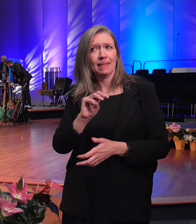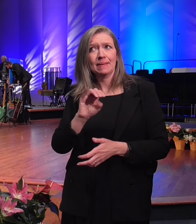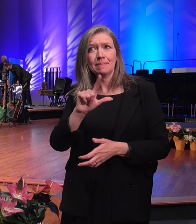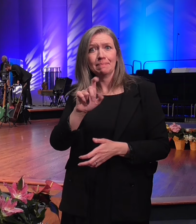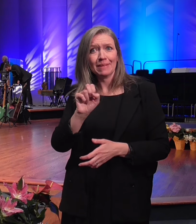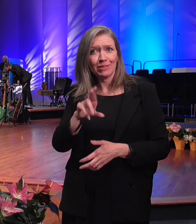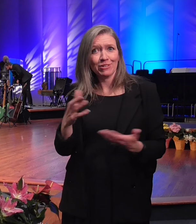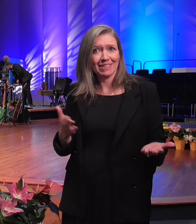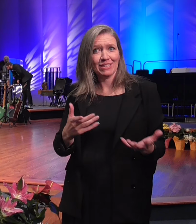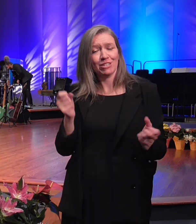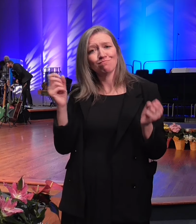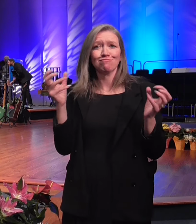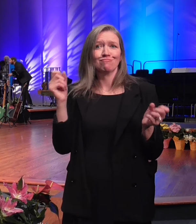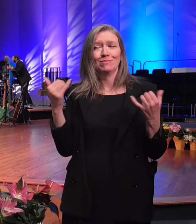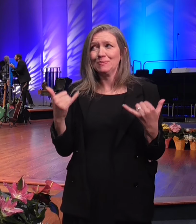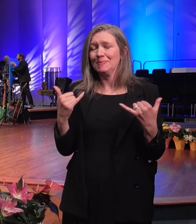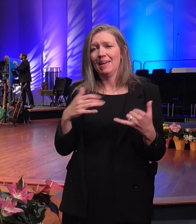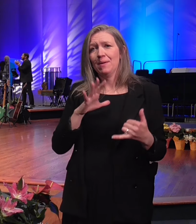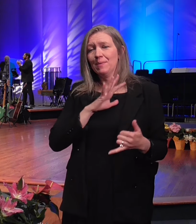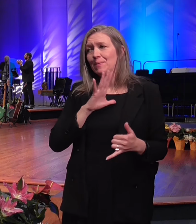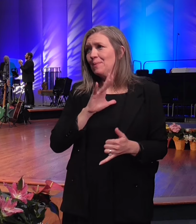Oh.